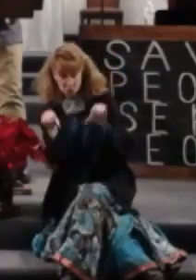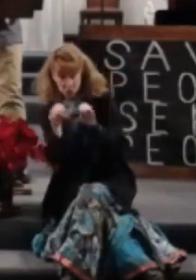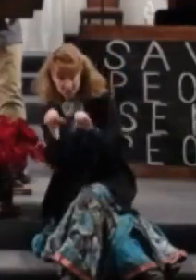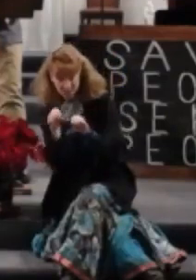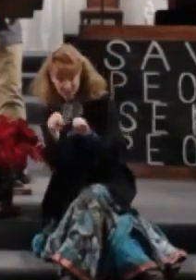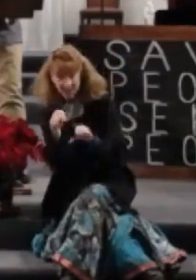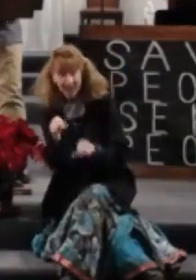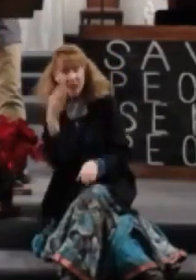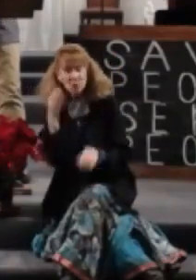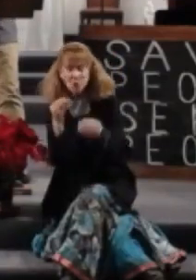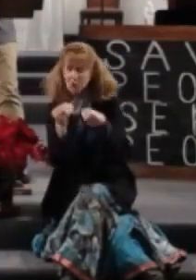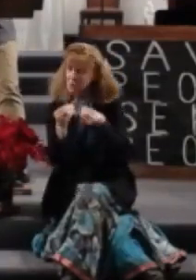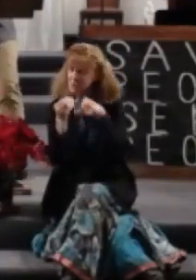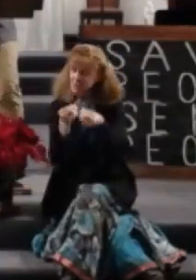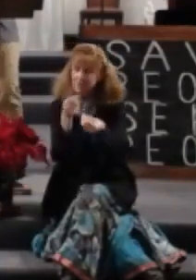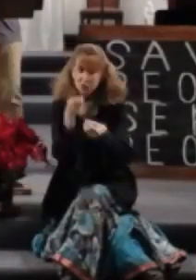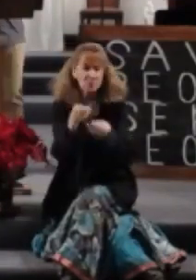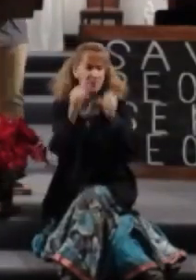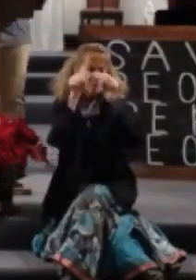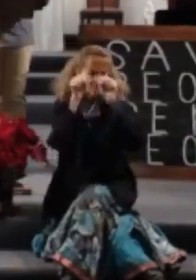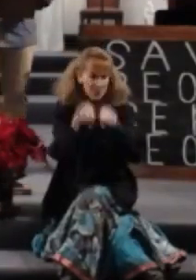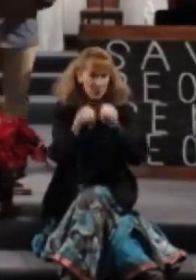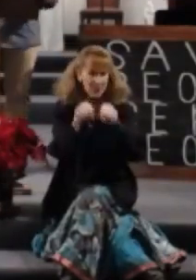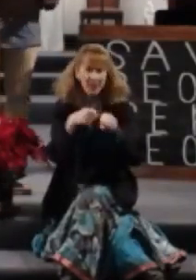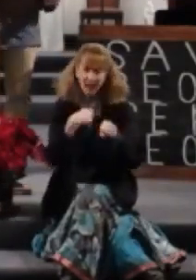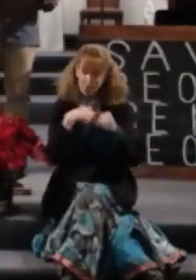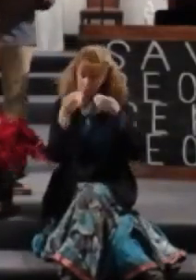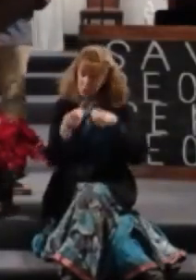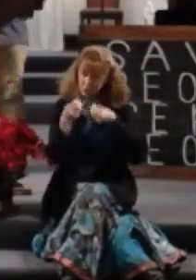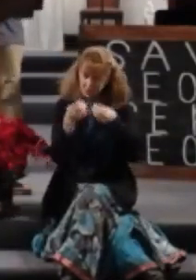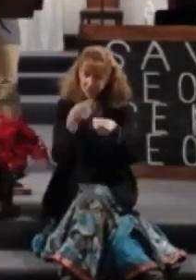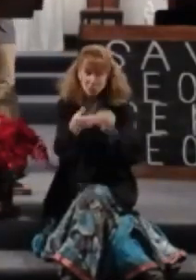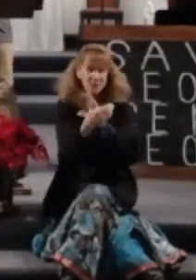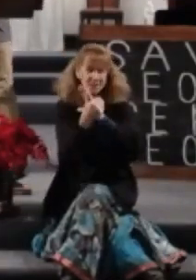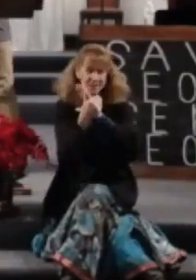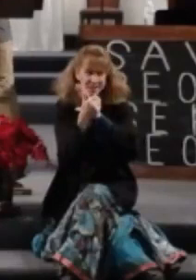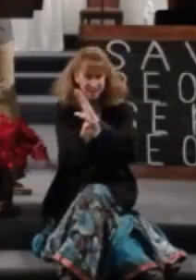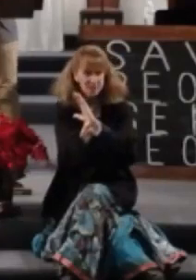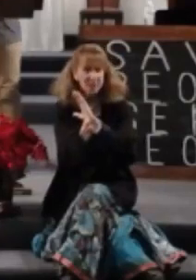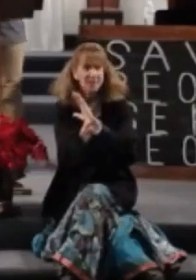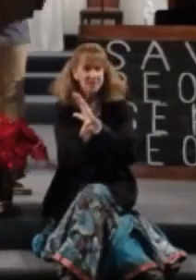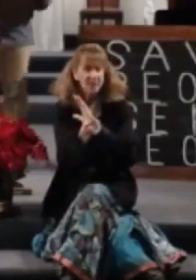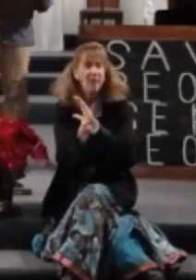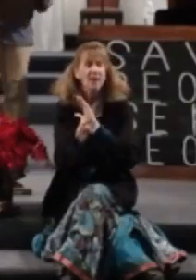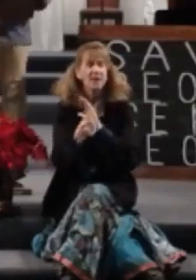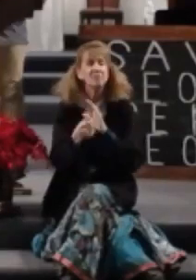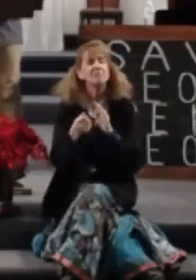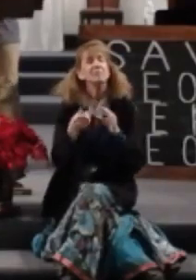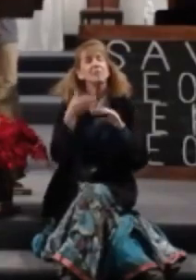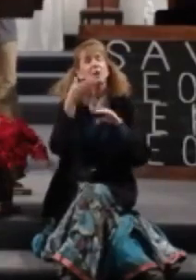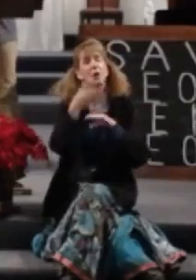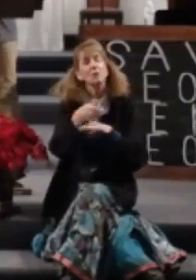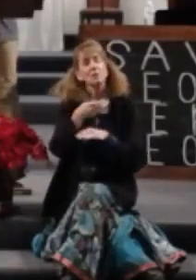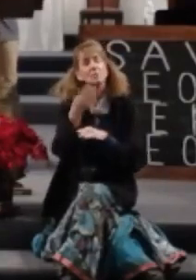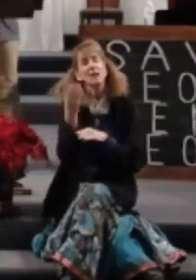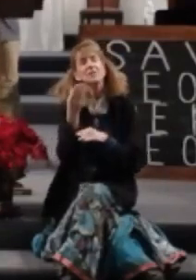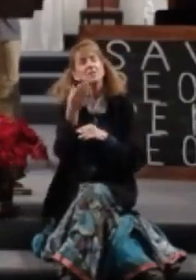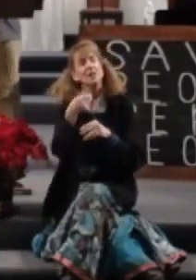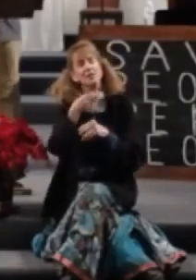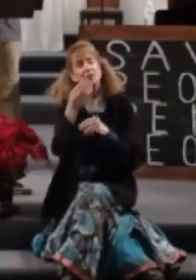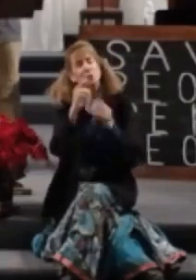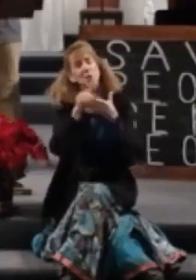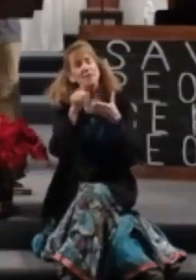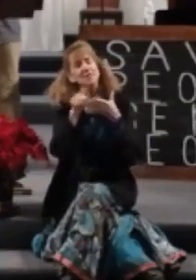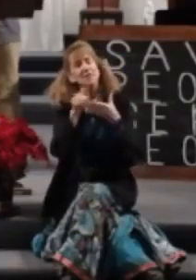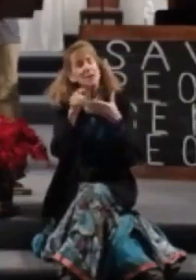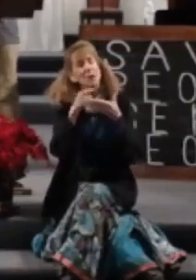will supply you with the ability and the resources. Over the past 2 weeks, we've talked about what God desires